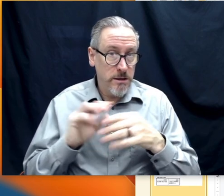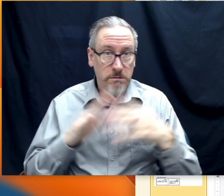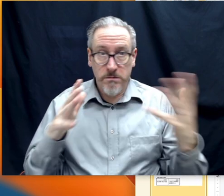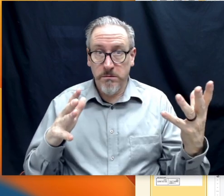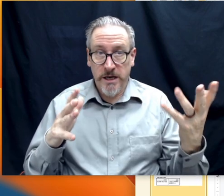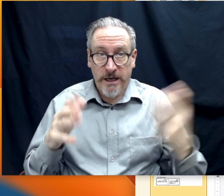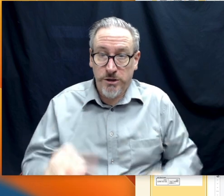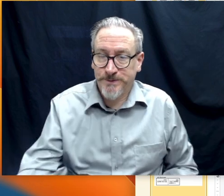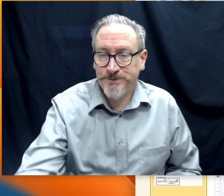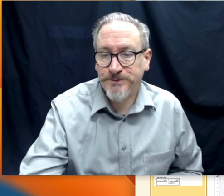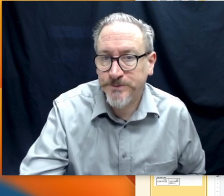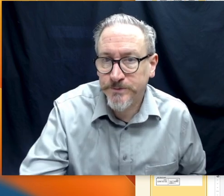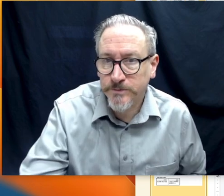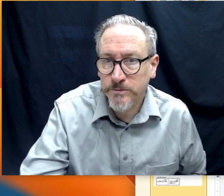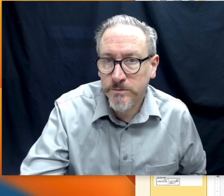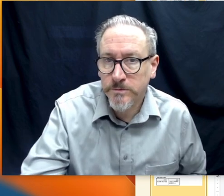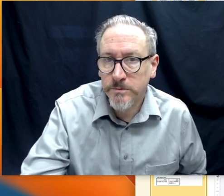in English.